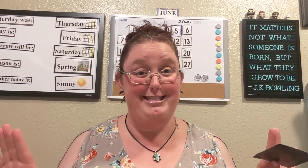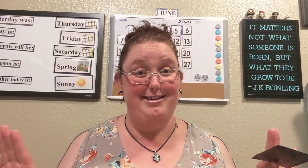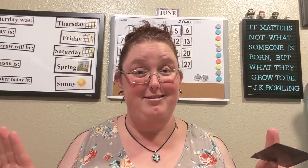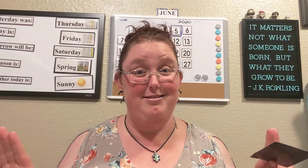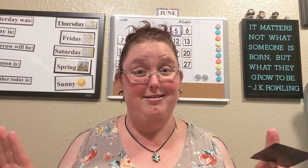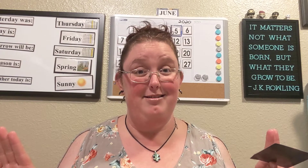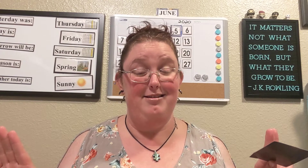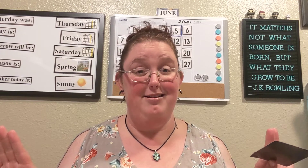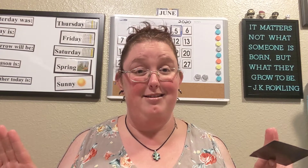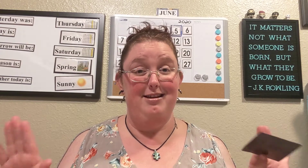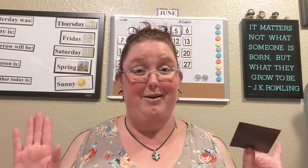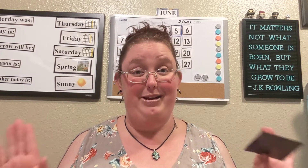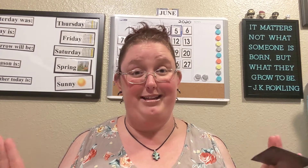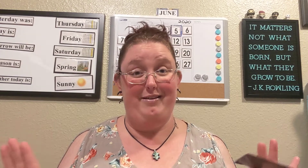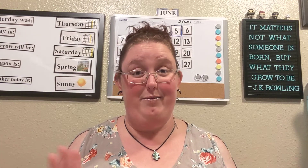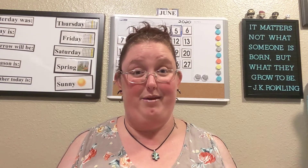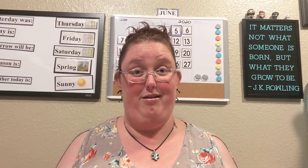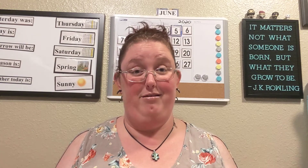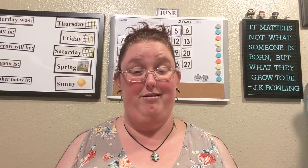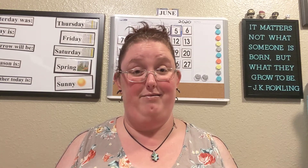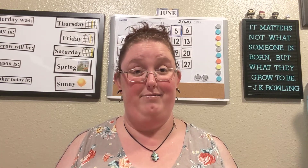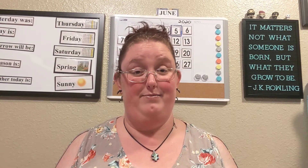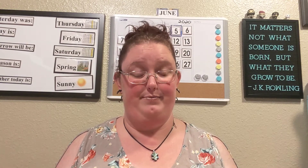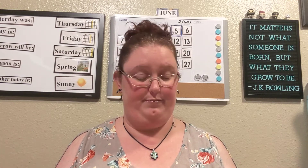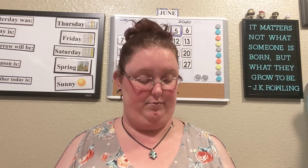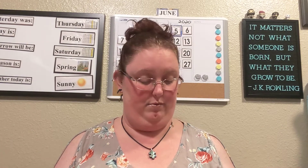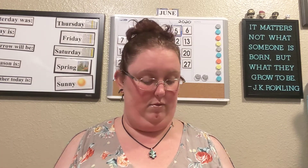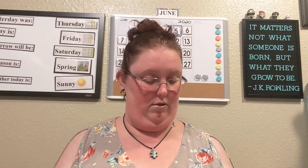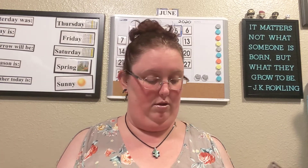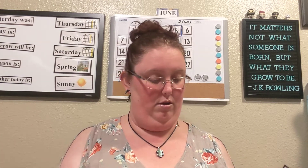reason. We need to leave them there.